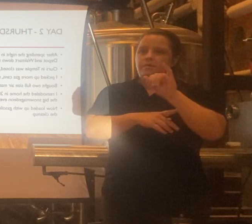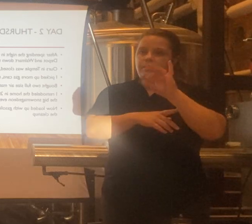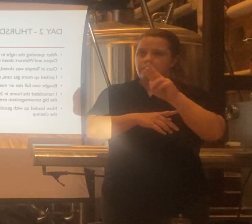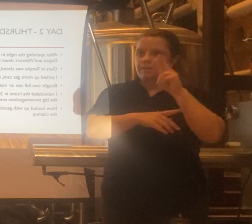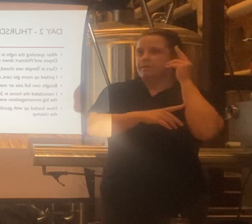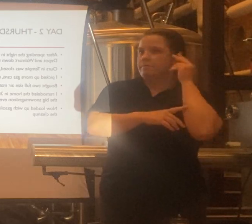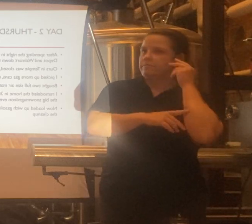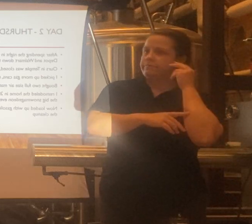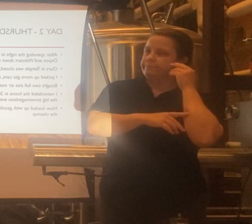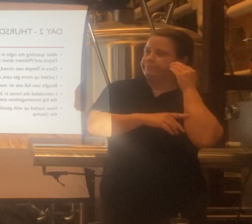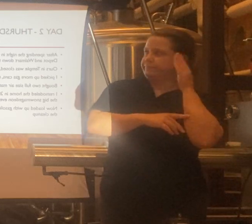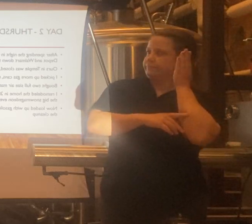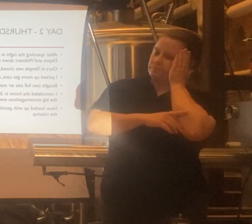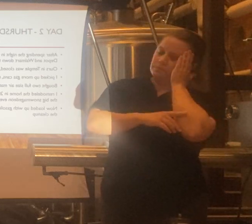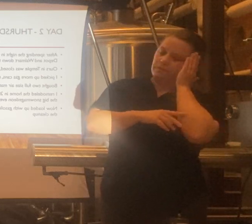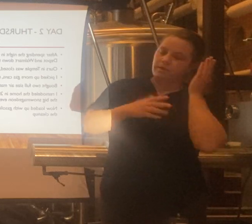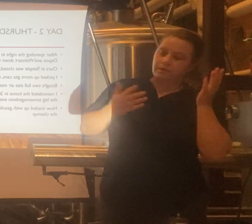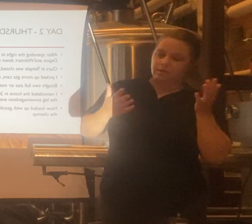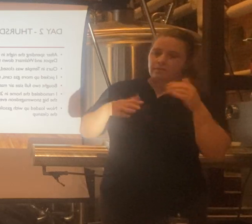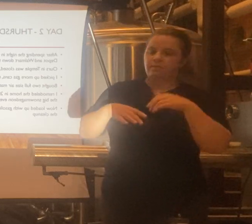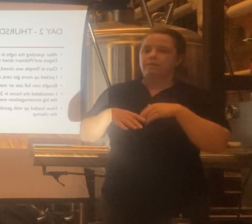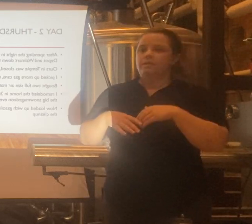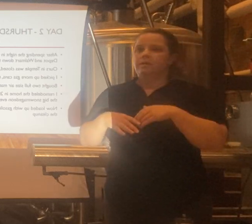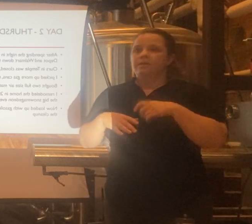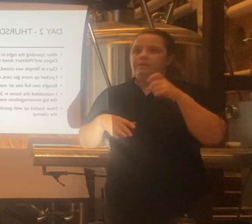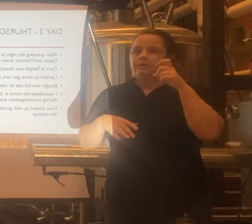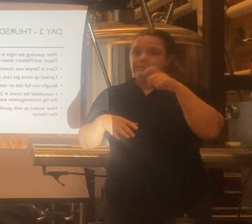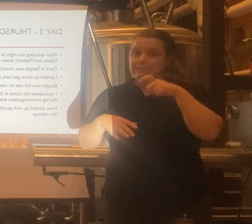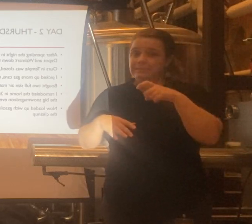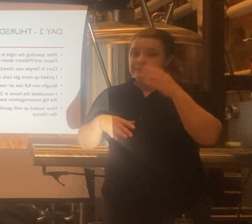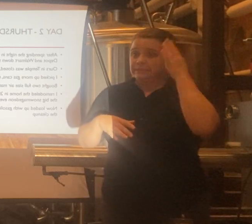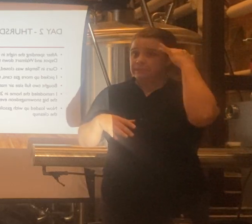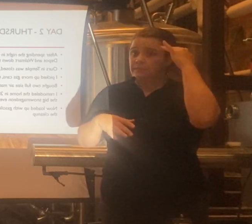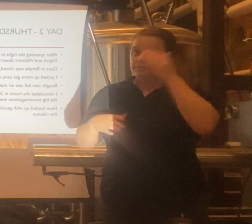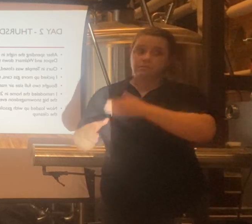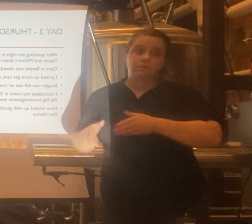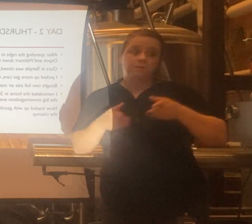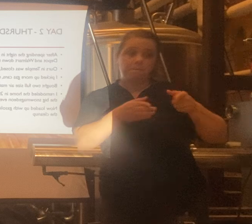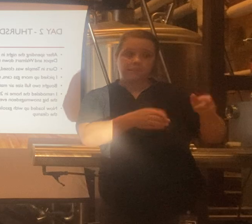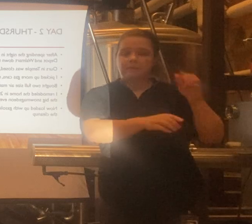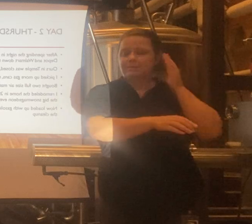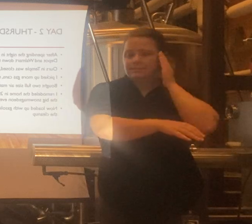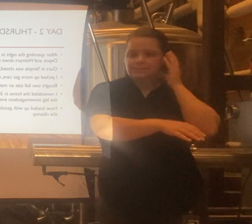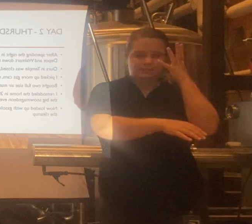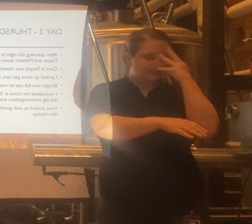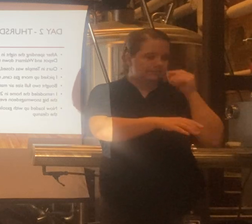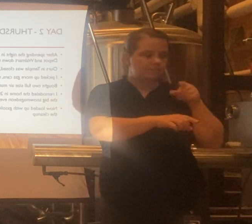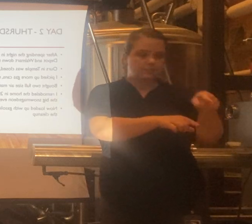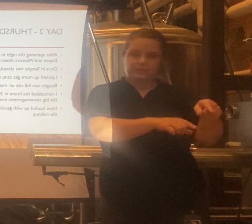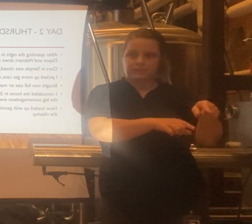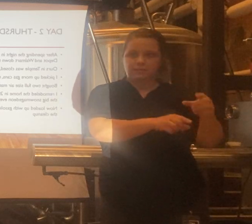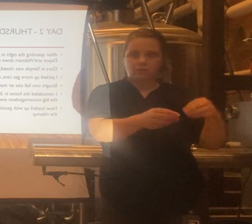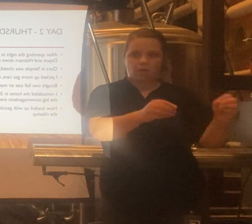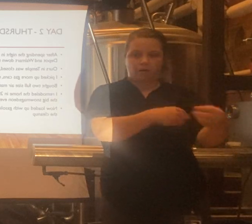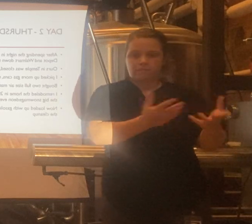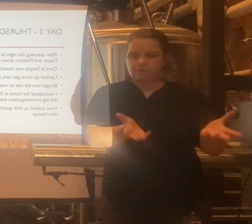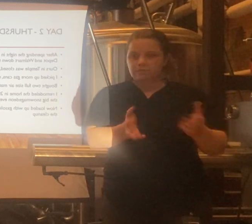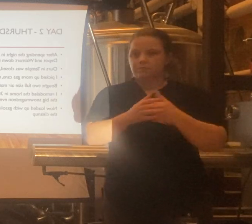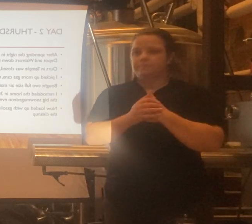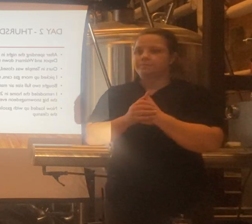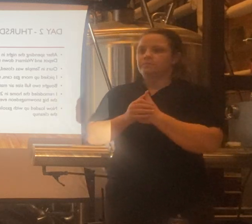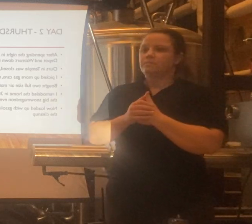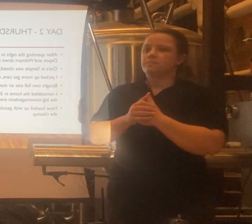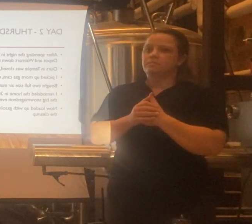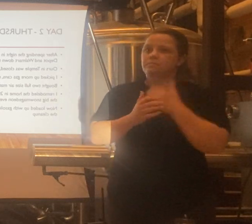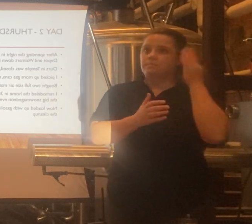the office space because it had power with the Blue Eddy and it had air conditioning with the solar mini split. And